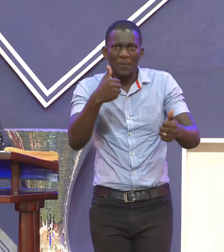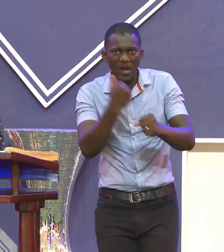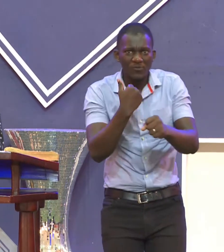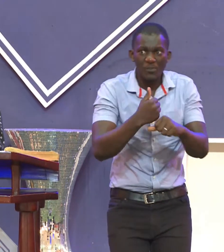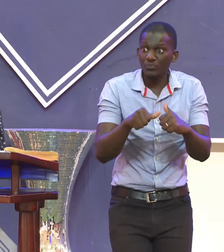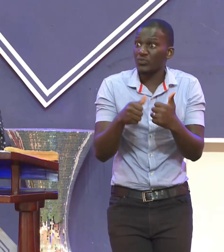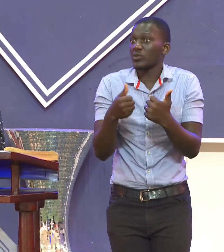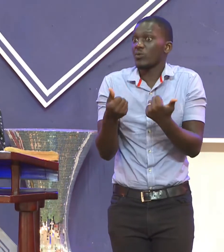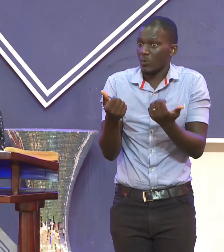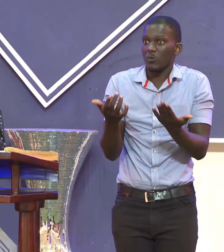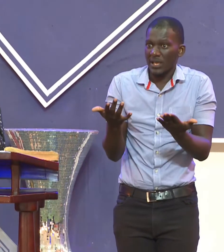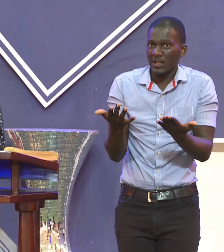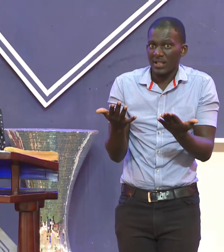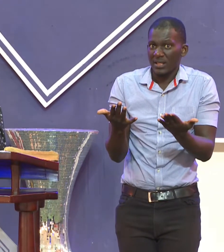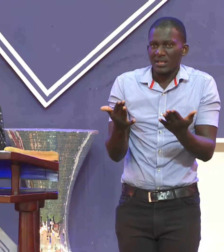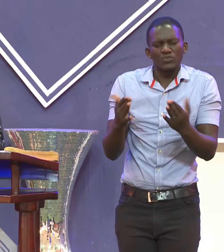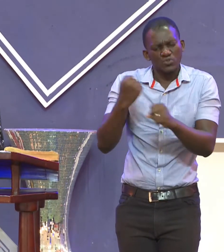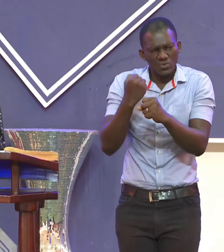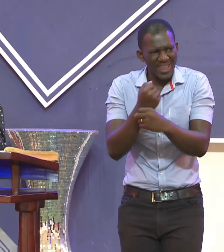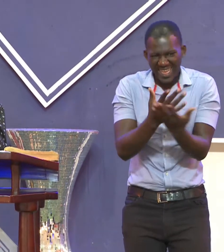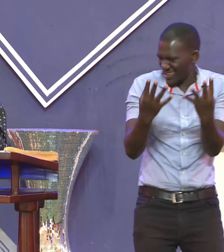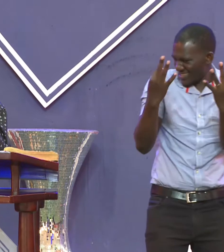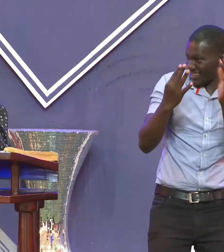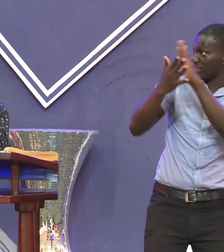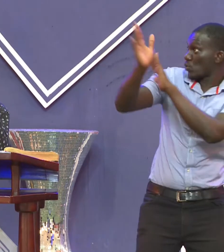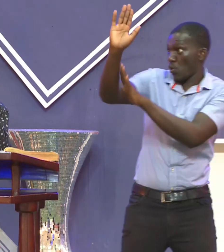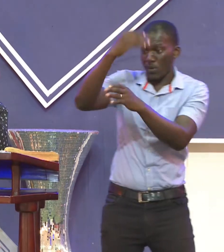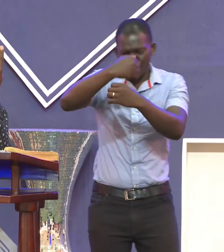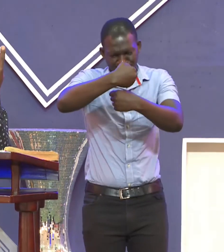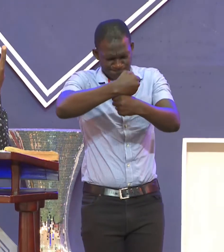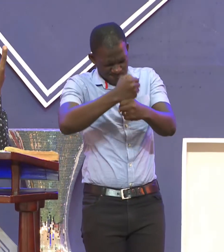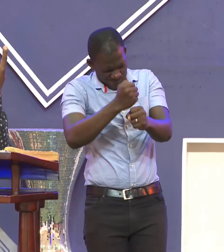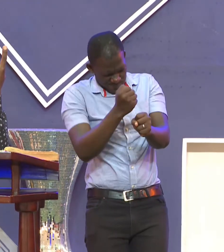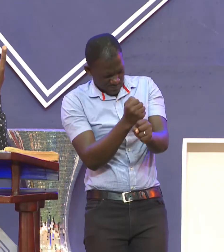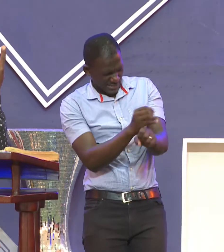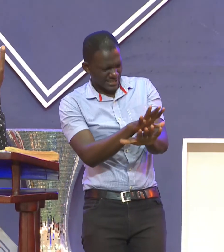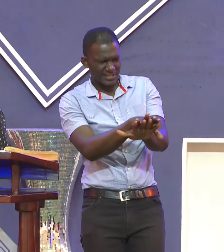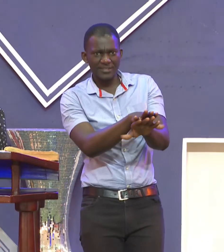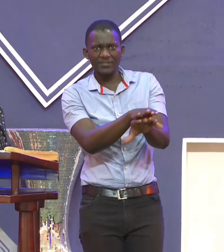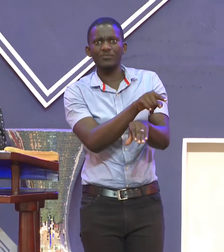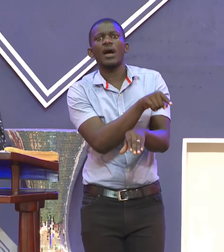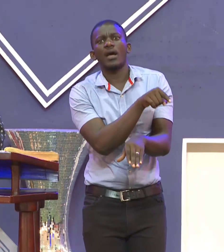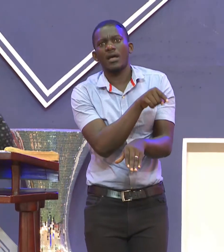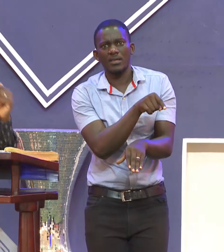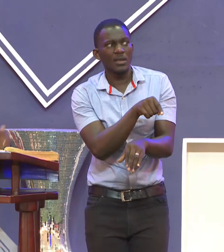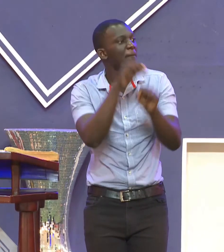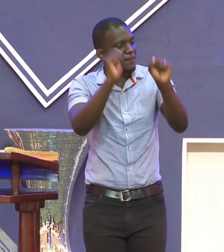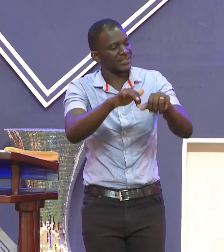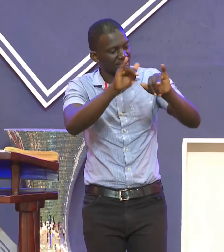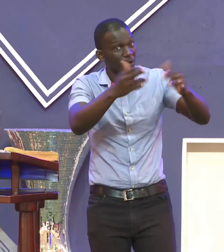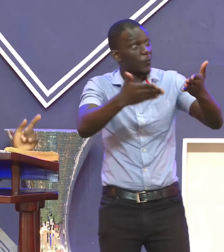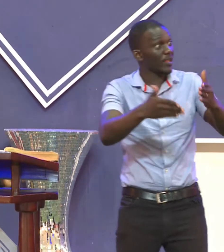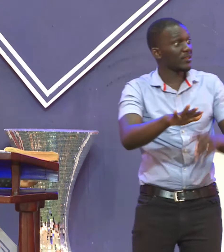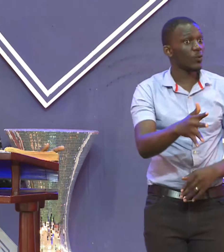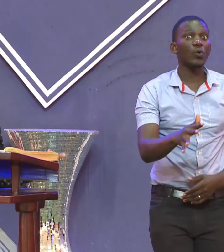its purpose. N'okukola buli kimu nga Katonda we yakitonda. And also to function the way God prepared it and created it. Mazzi. It is the